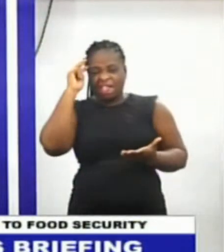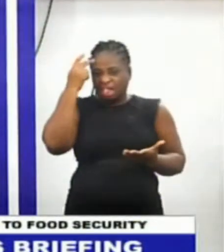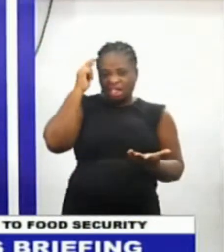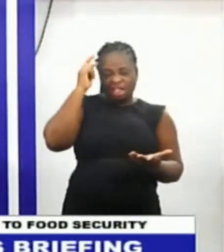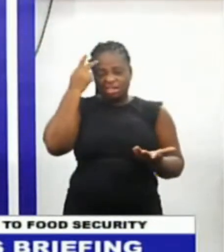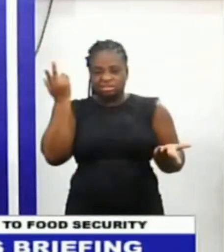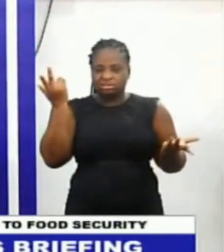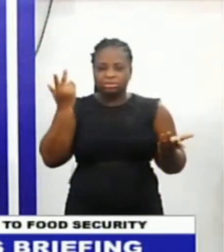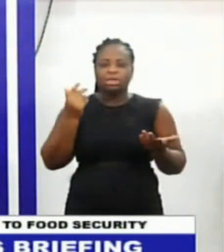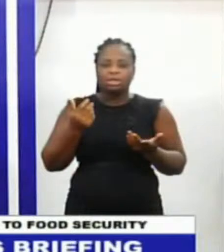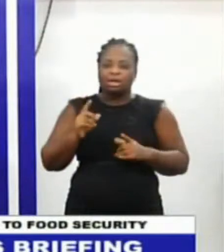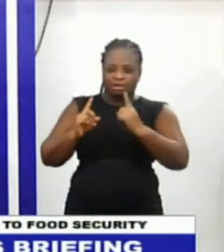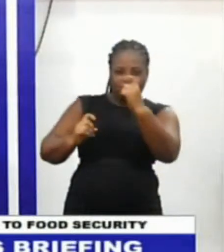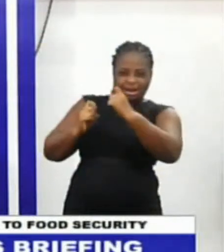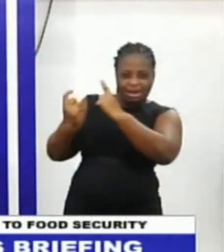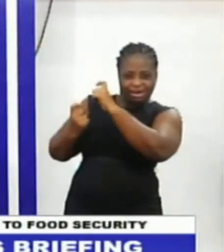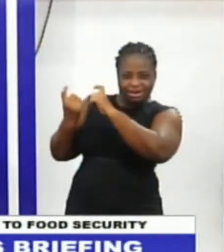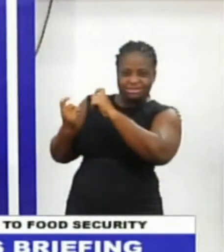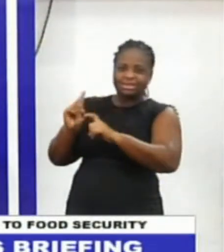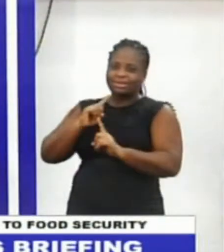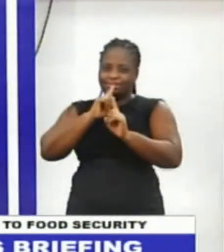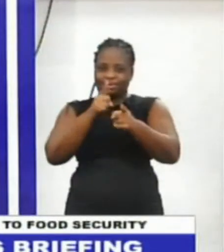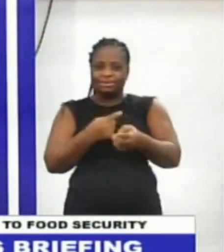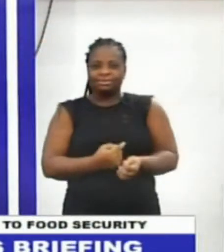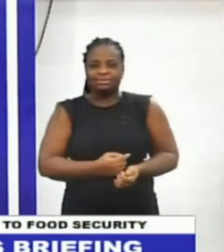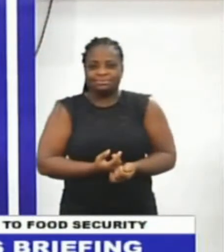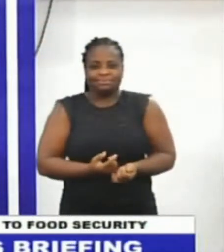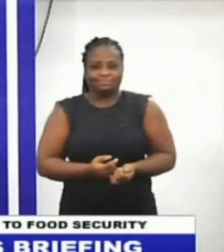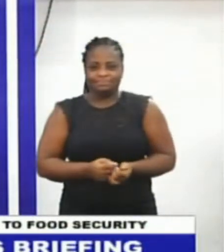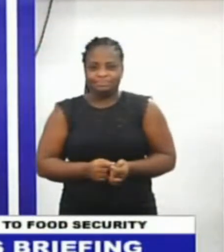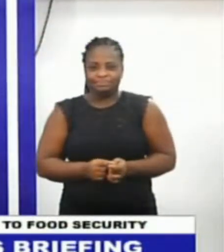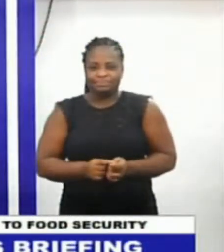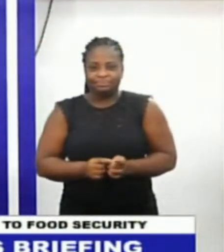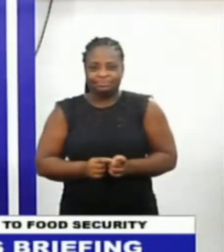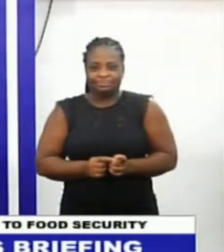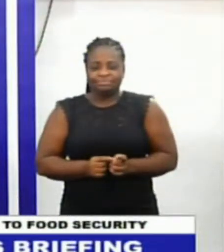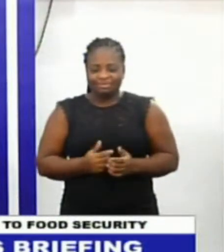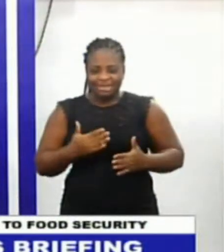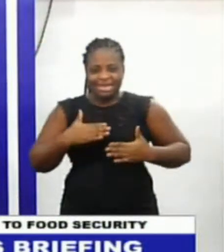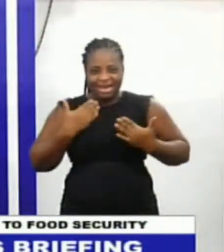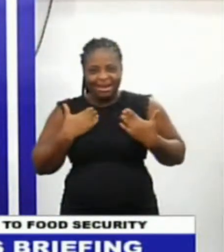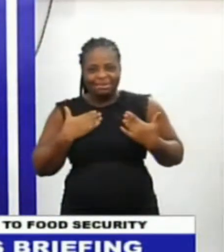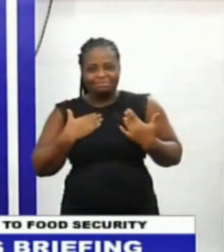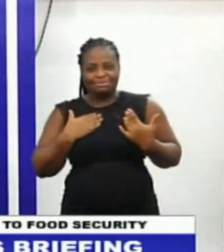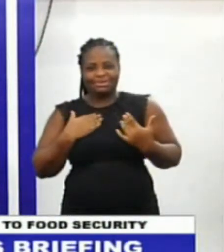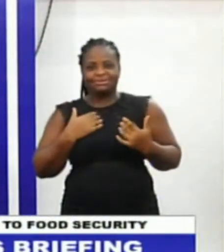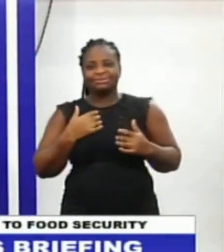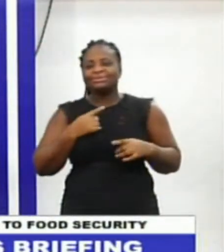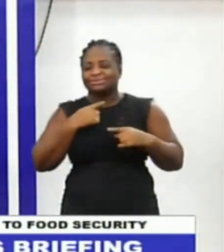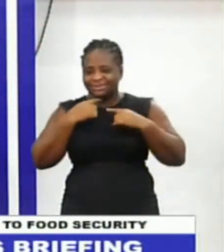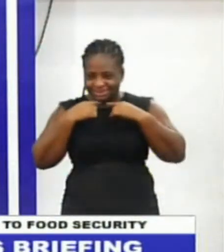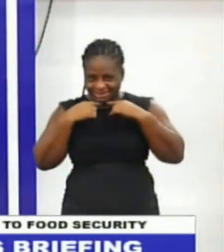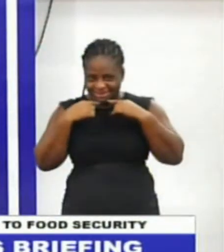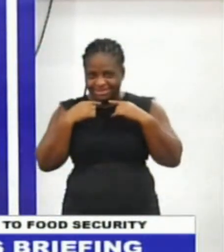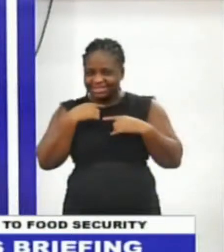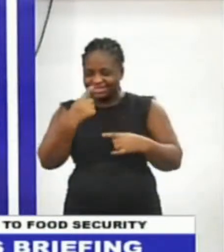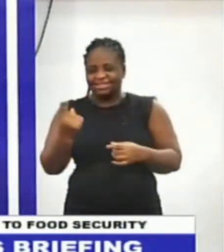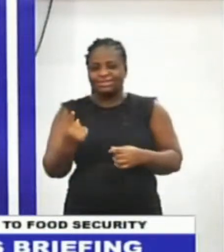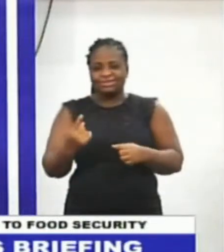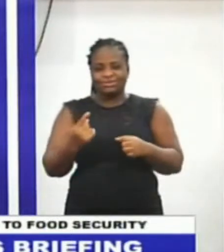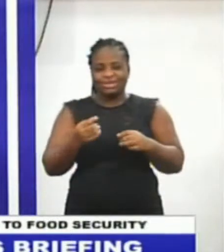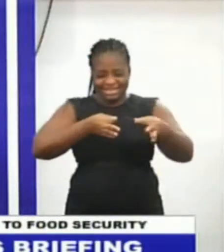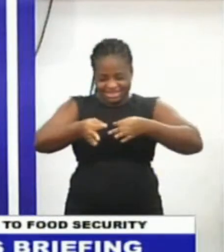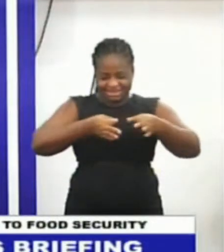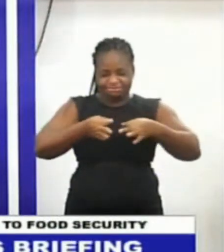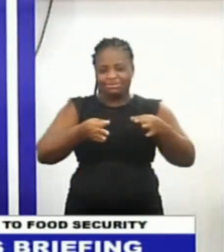about what we are doing in this period. We'll be too glad to give the fullest